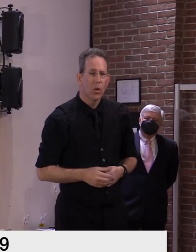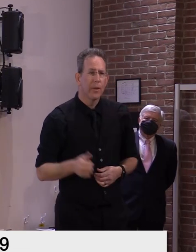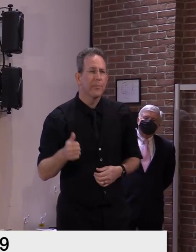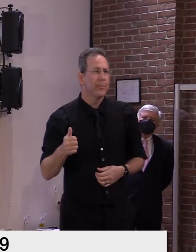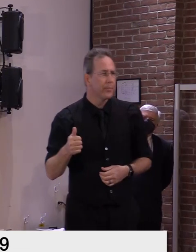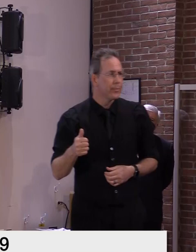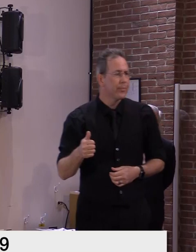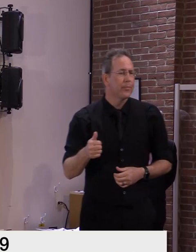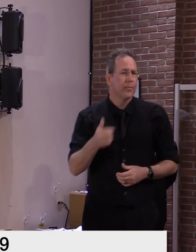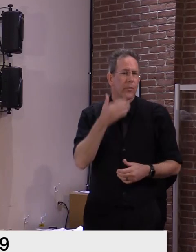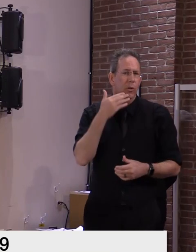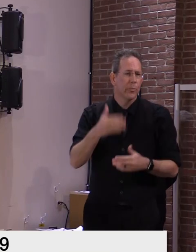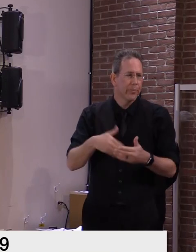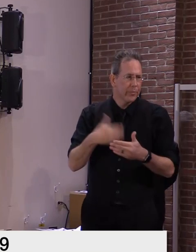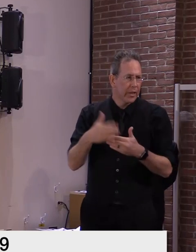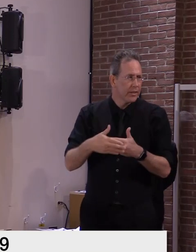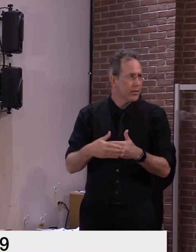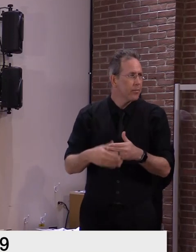Cameron, the St. Albans Messenger.